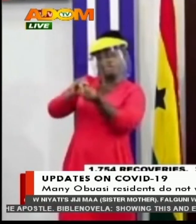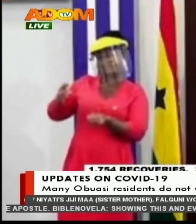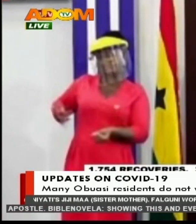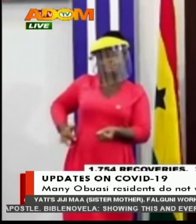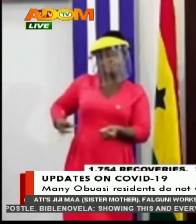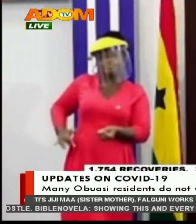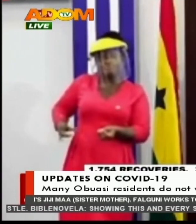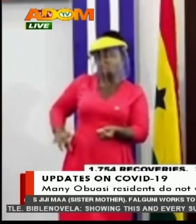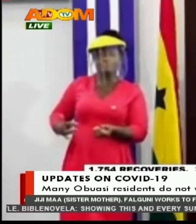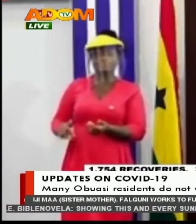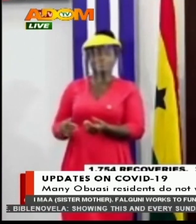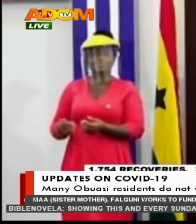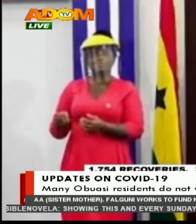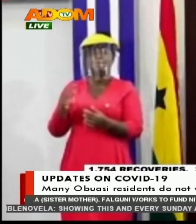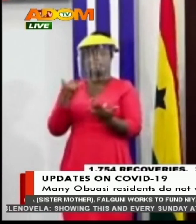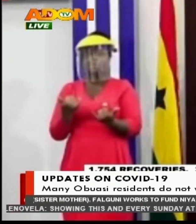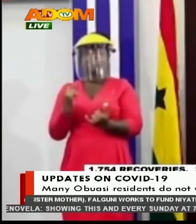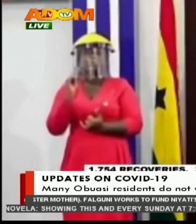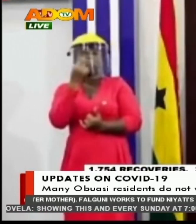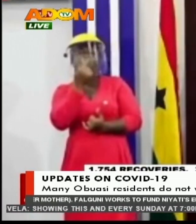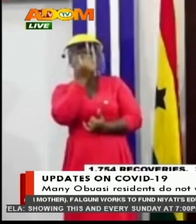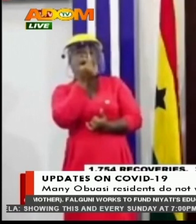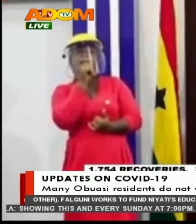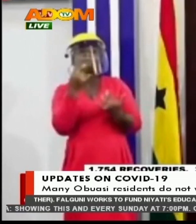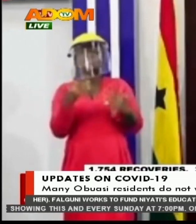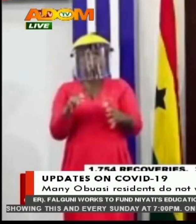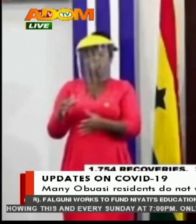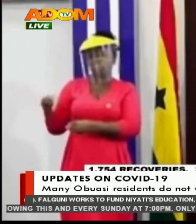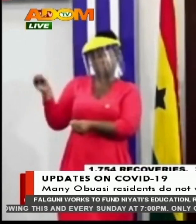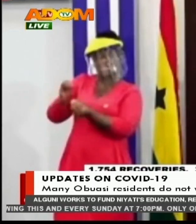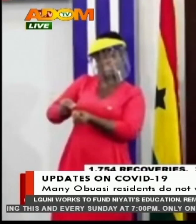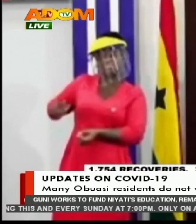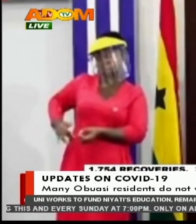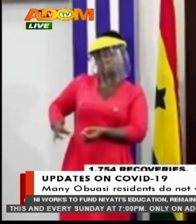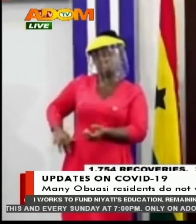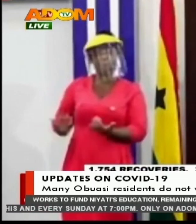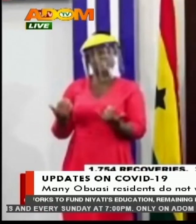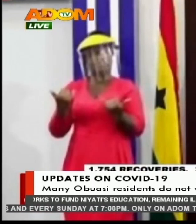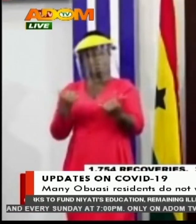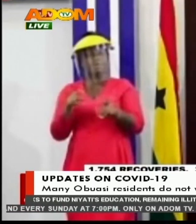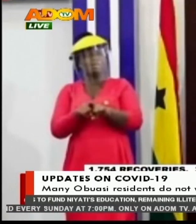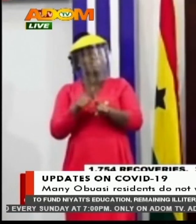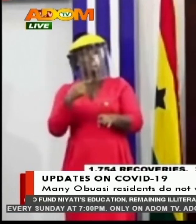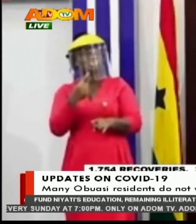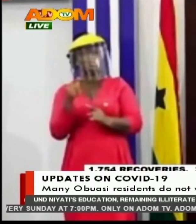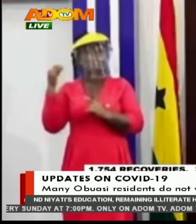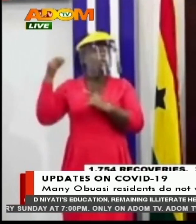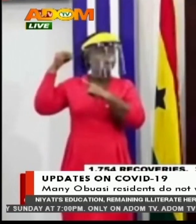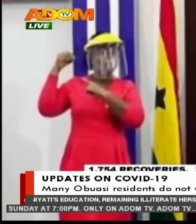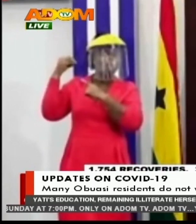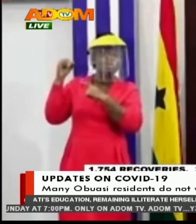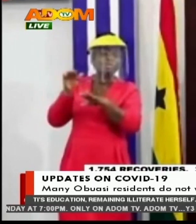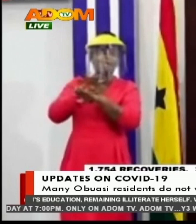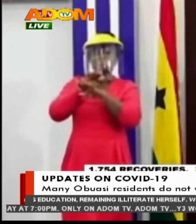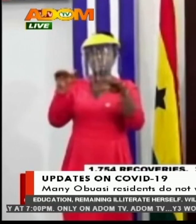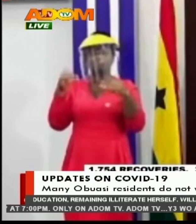that 100-bed facility for isolation. Then they want to get a treatment center. Currently